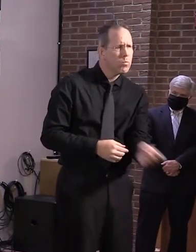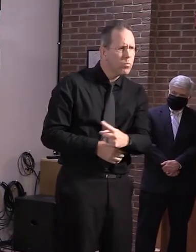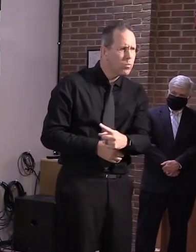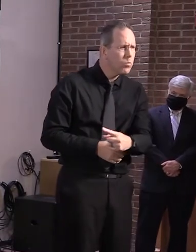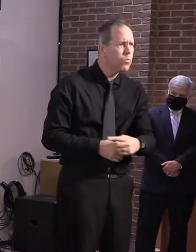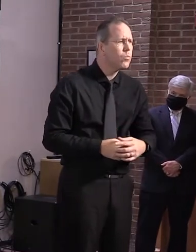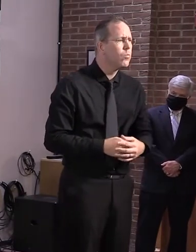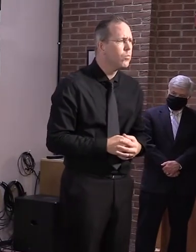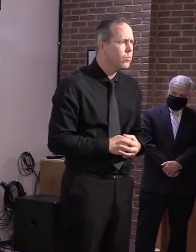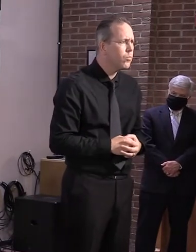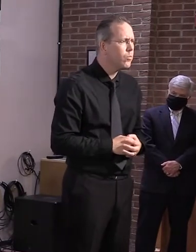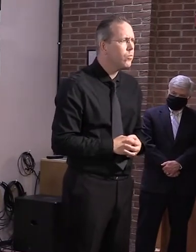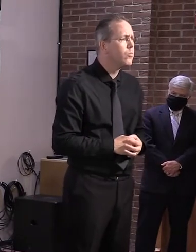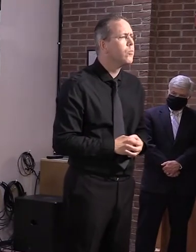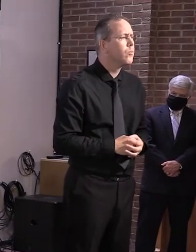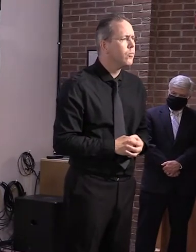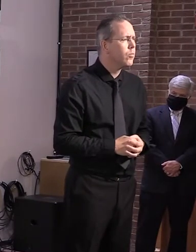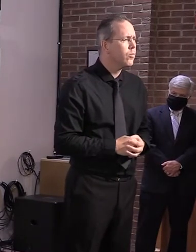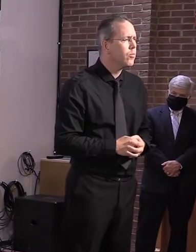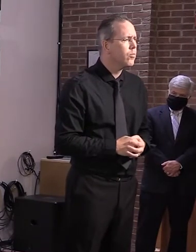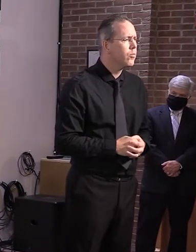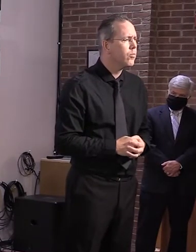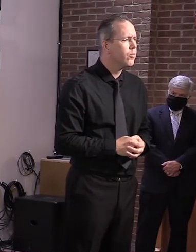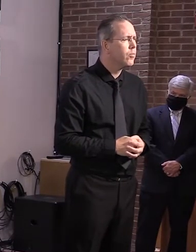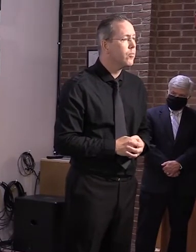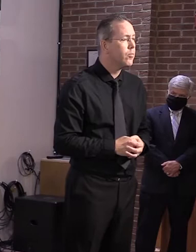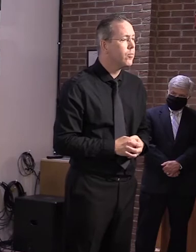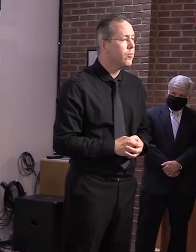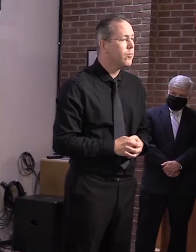that Vice President Biden is fit for office?